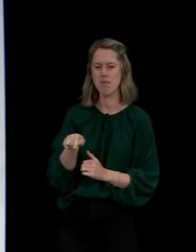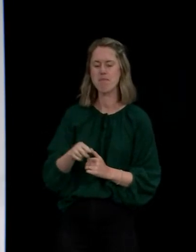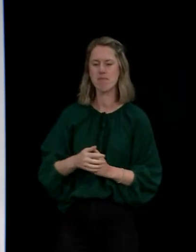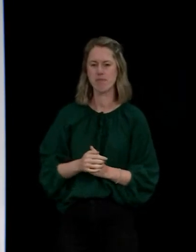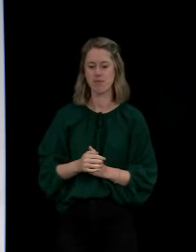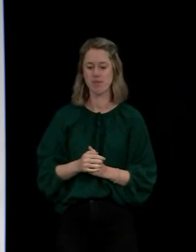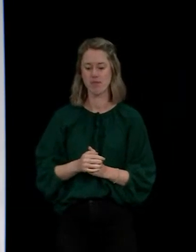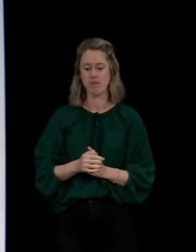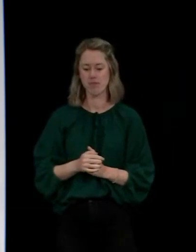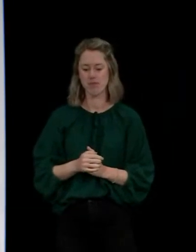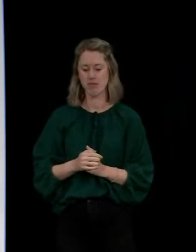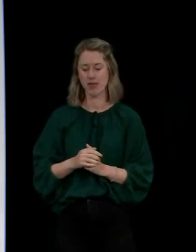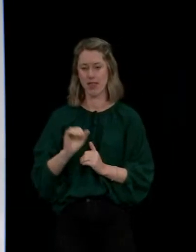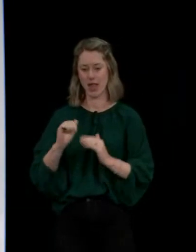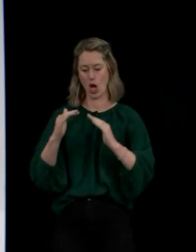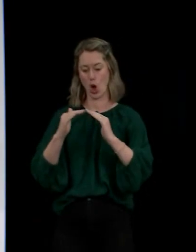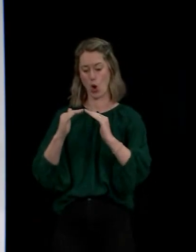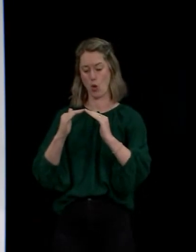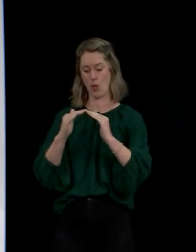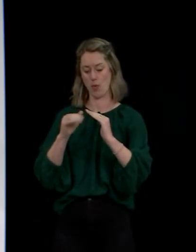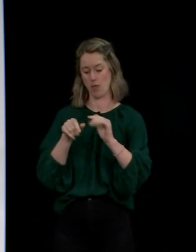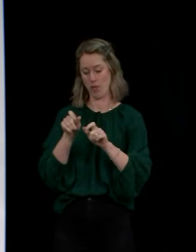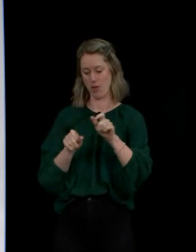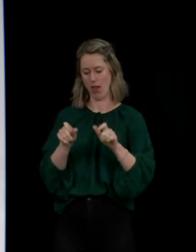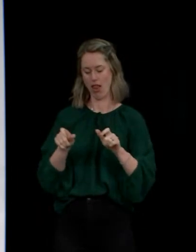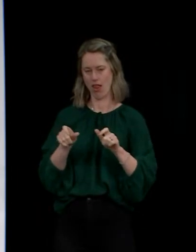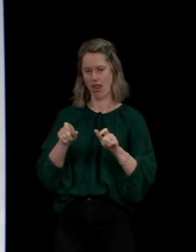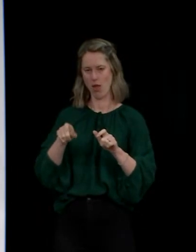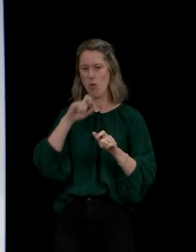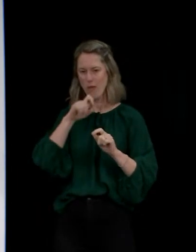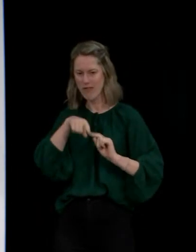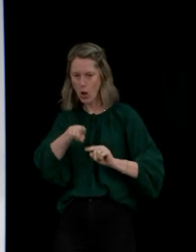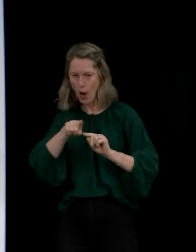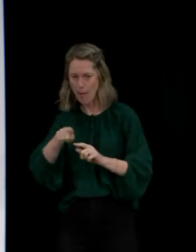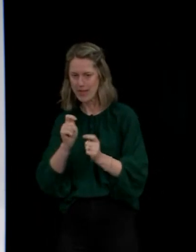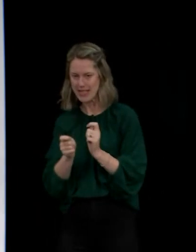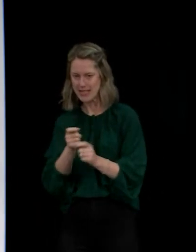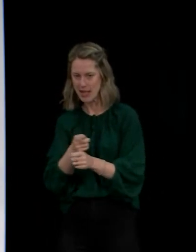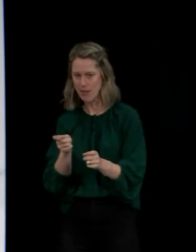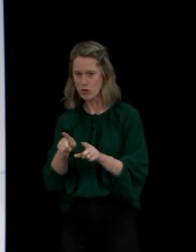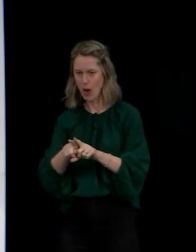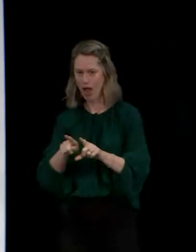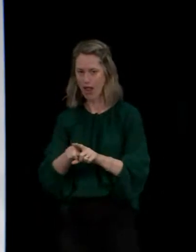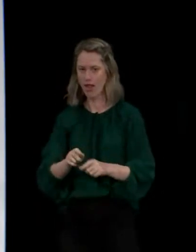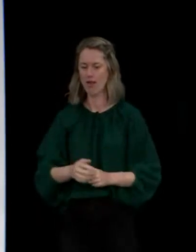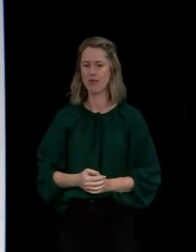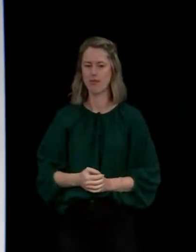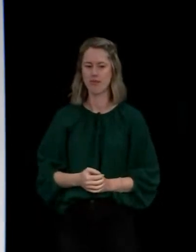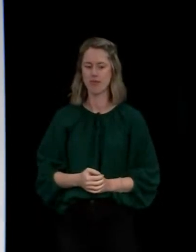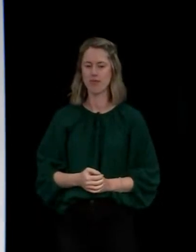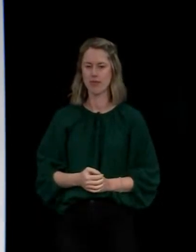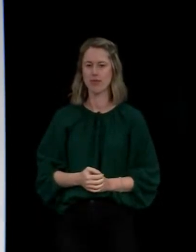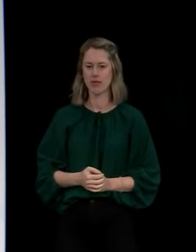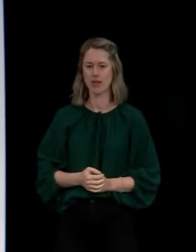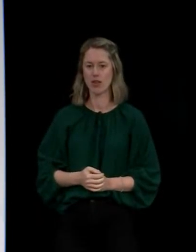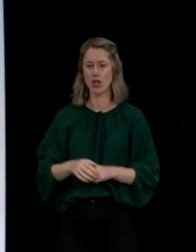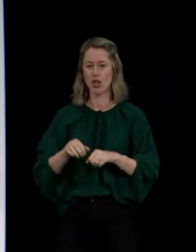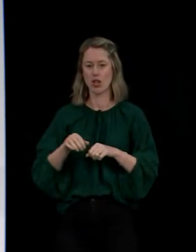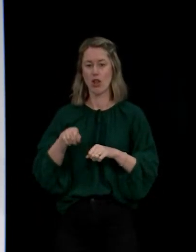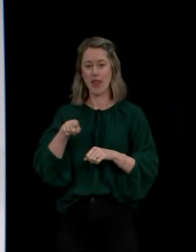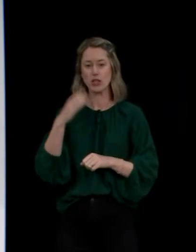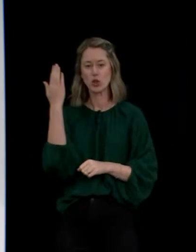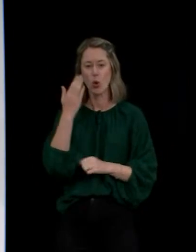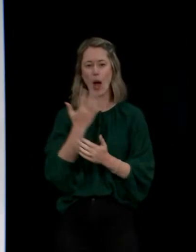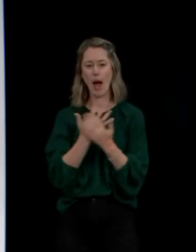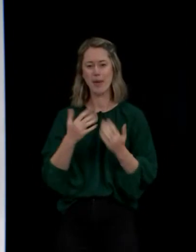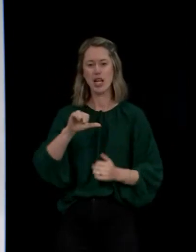A small number of household contacts of the student are being followed up by the public health staff today. The student is one of